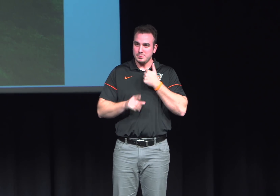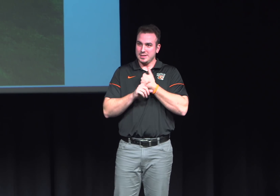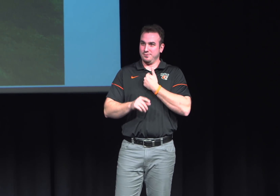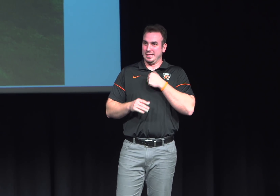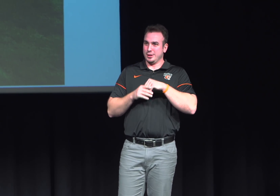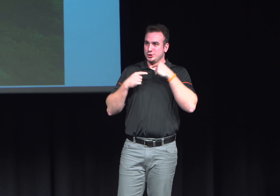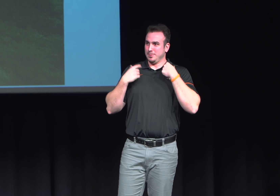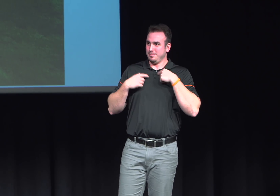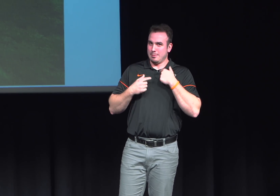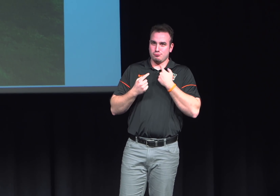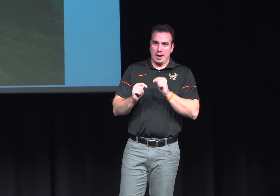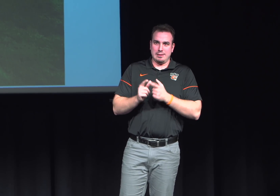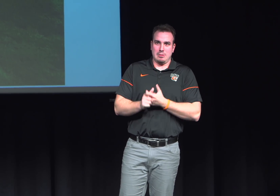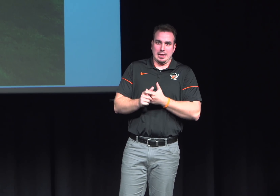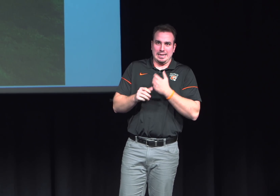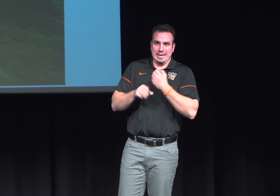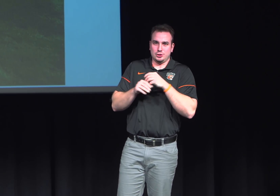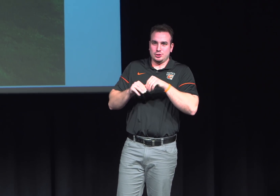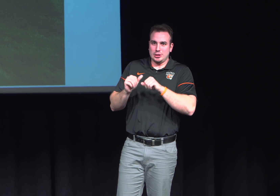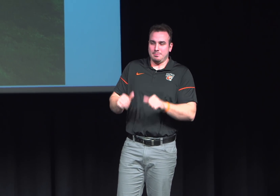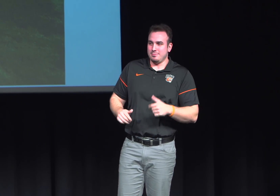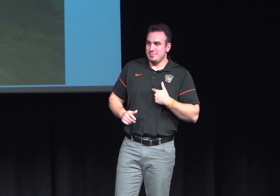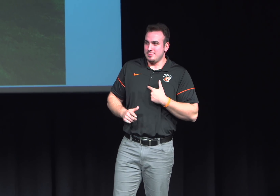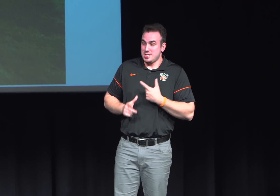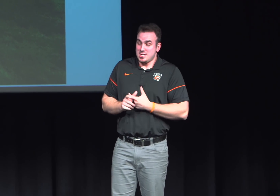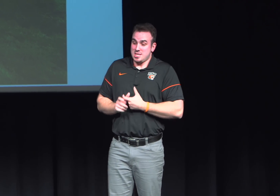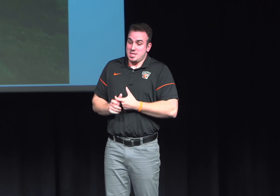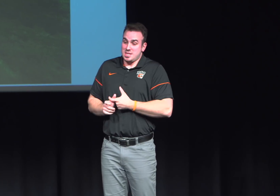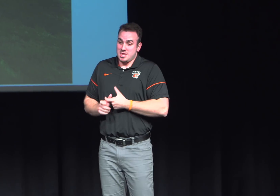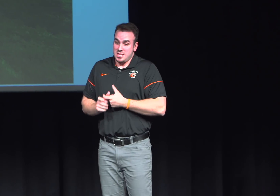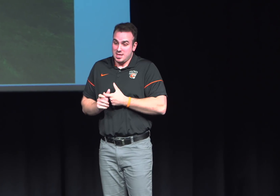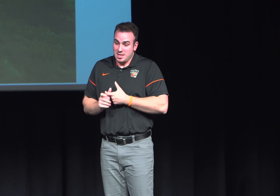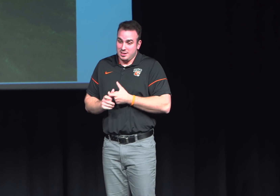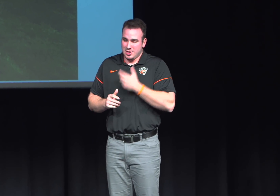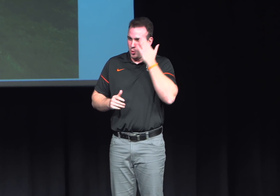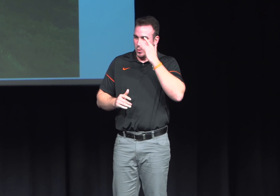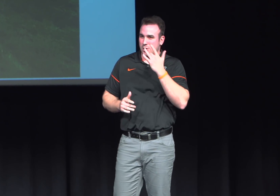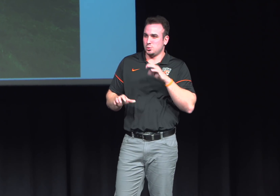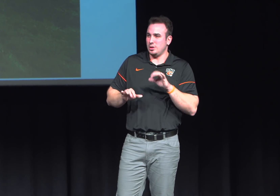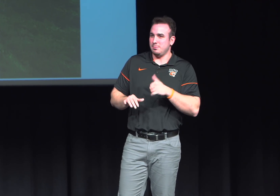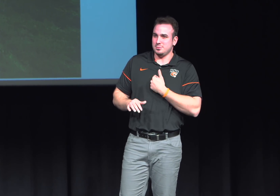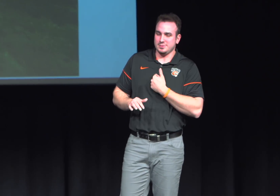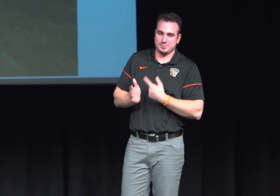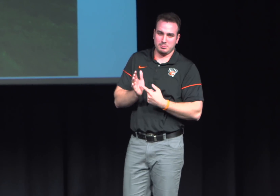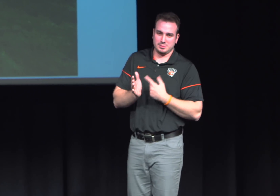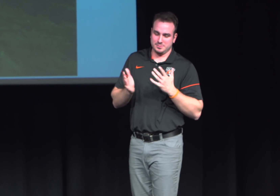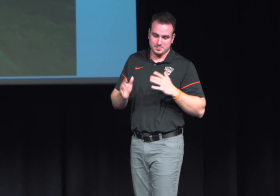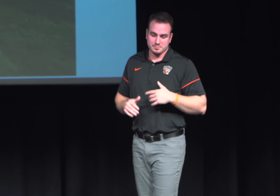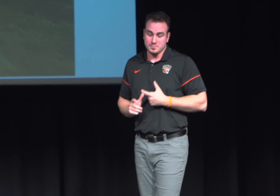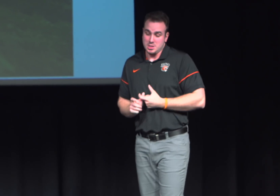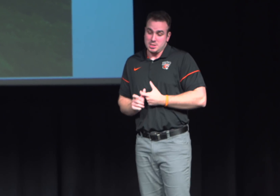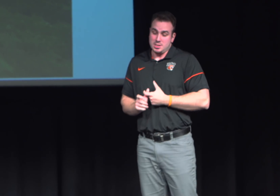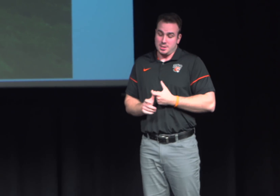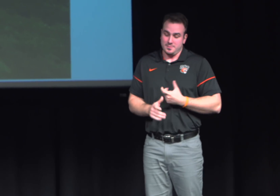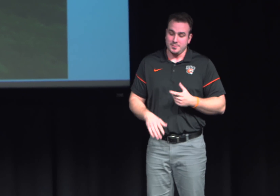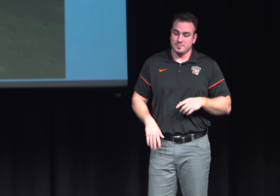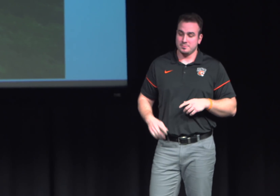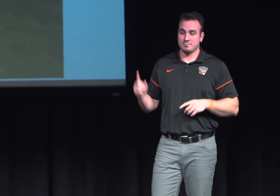I was in the gym myself, trying to run on the treadmill, trying to get into shape. Why am I doing it to myself? I don't know.